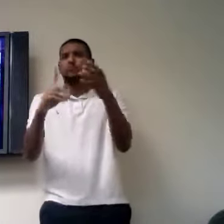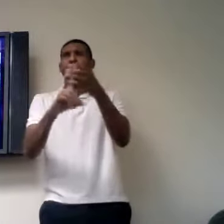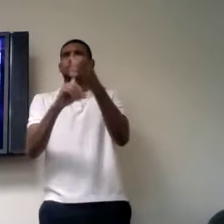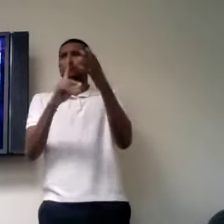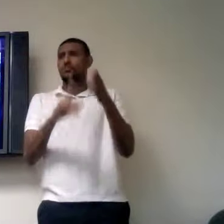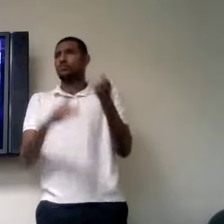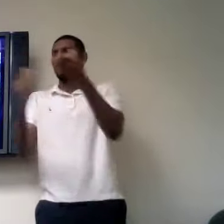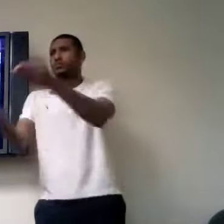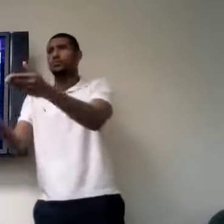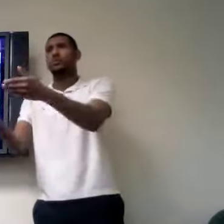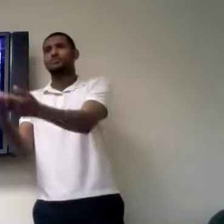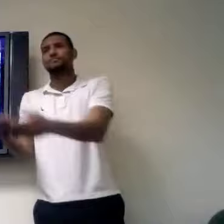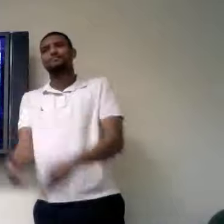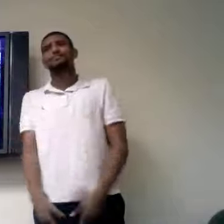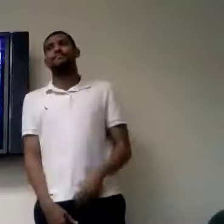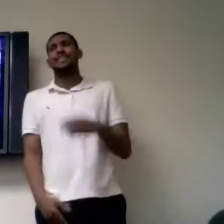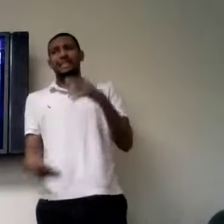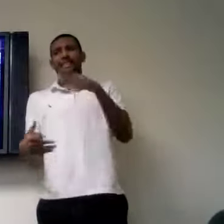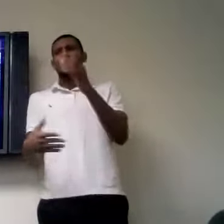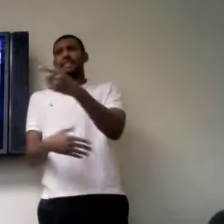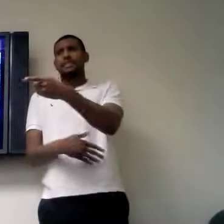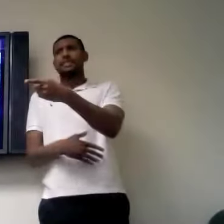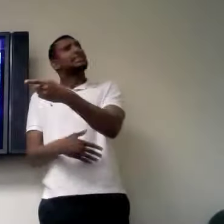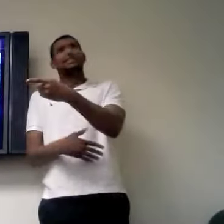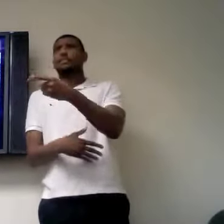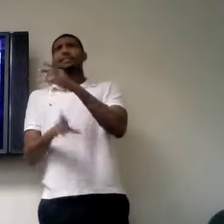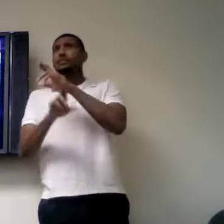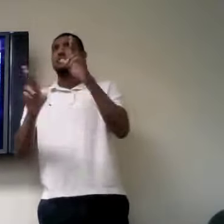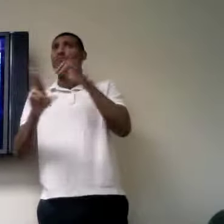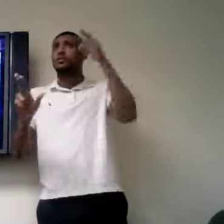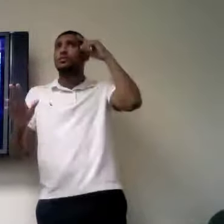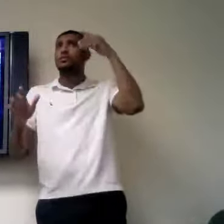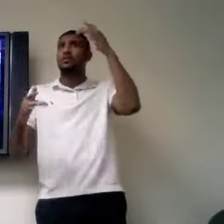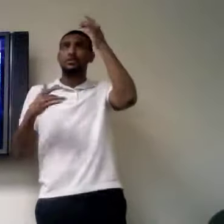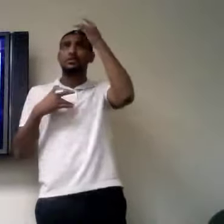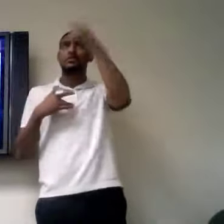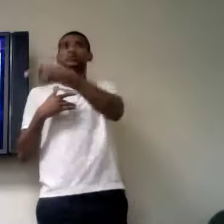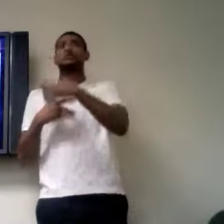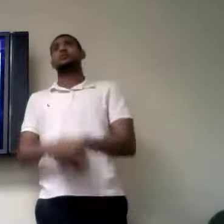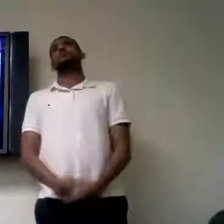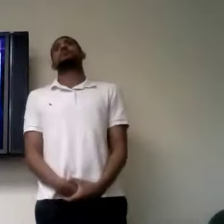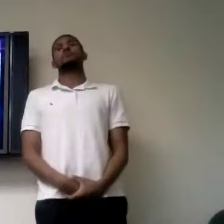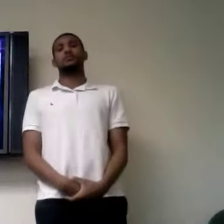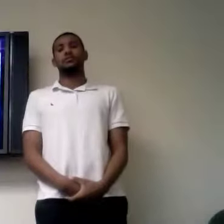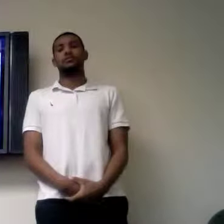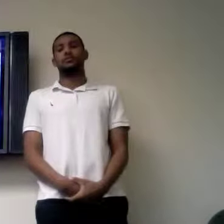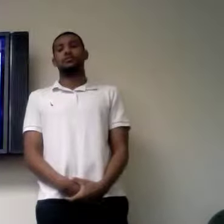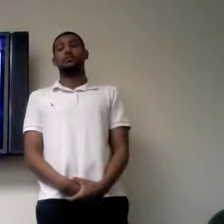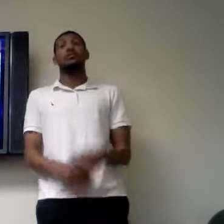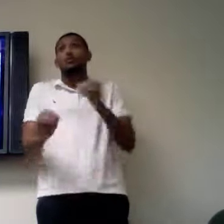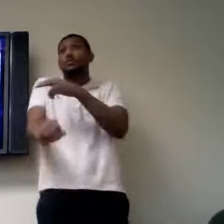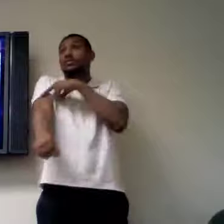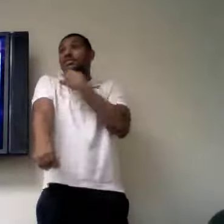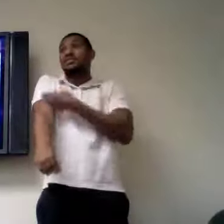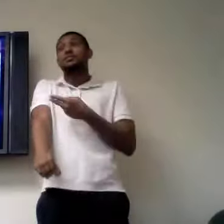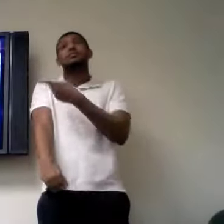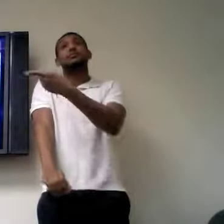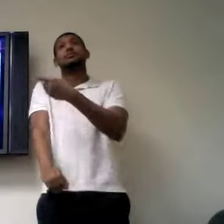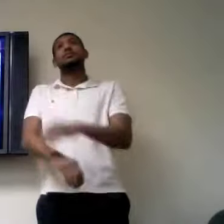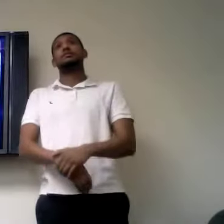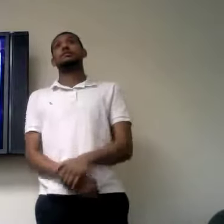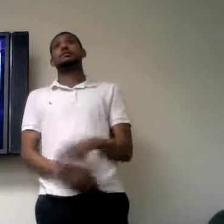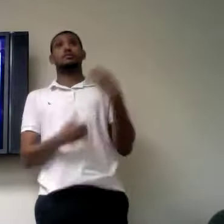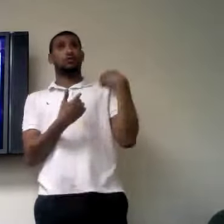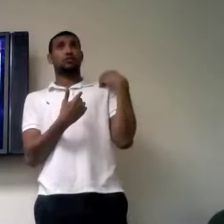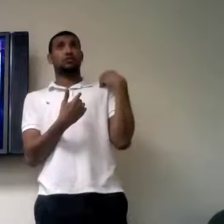place unprepared for any sickness, let alone anything as virulent as smallpox. Without a hospital, Colonel Johnson